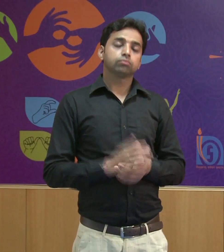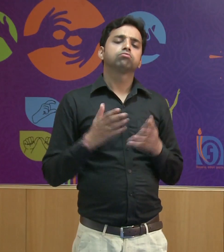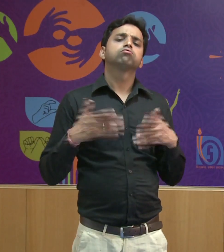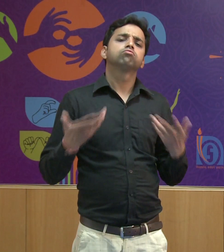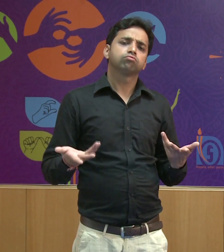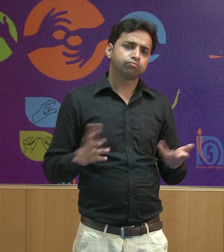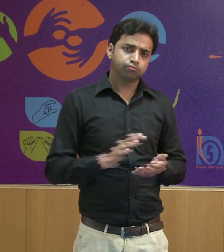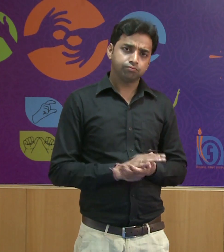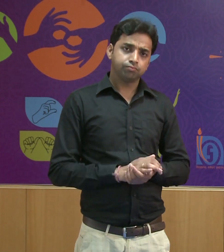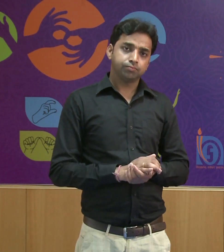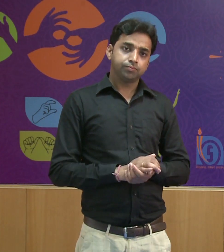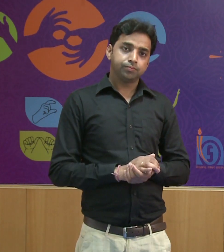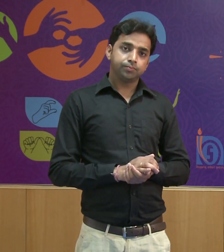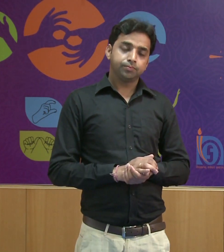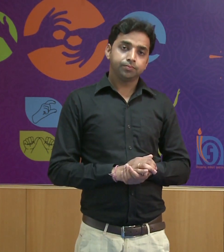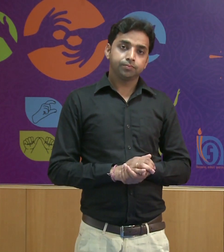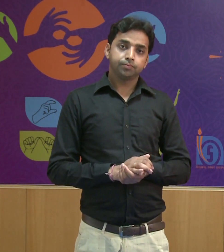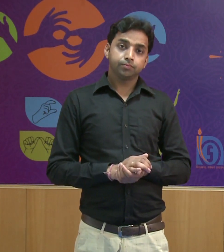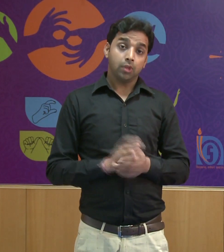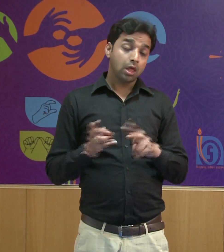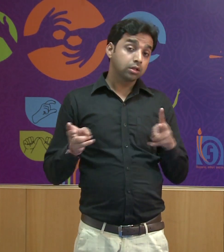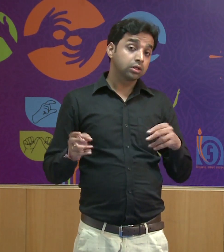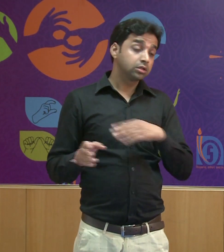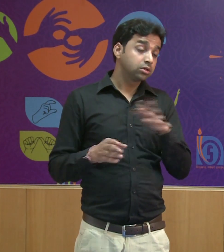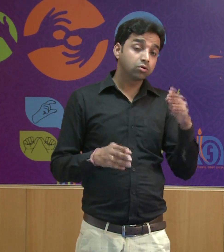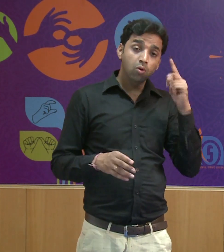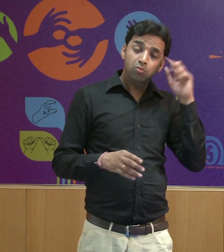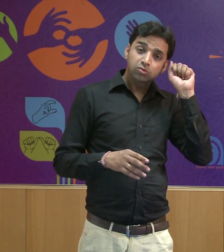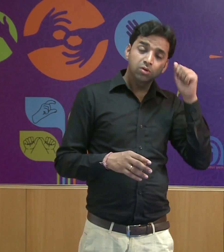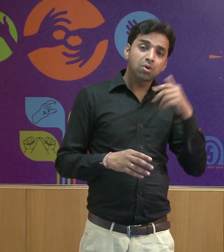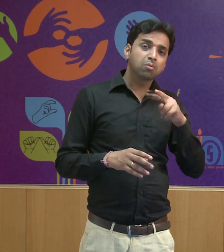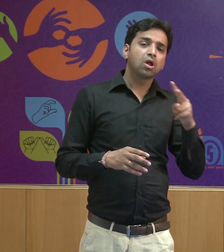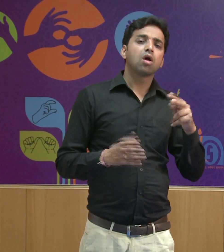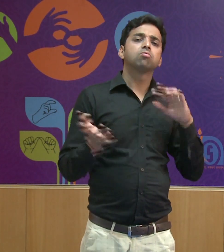however, they did not remember anything about India